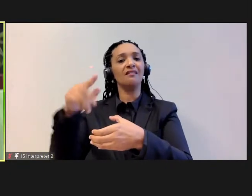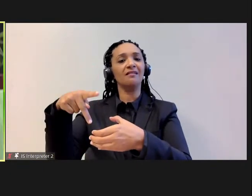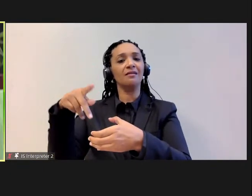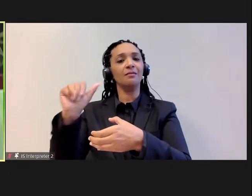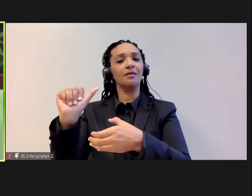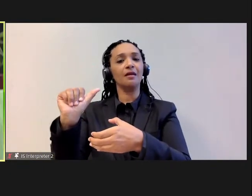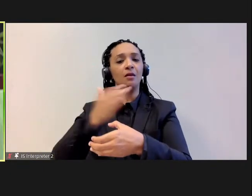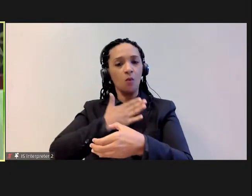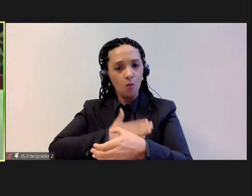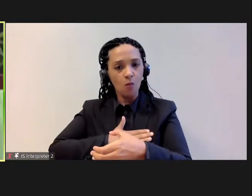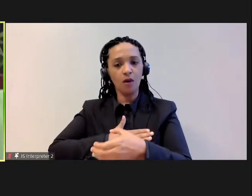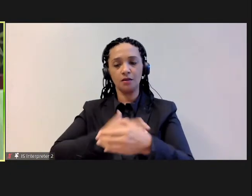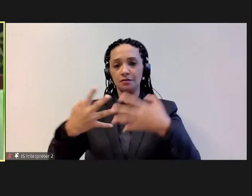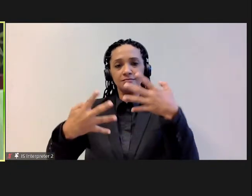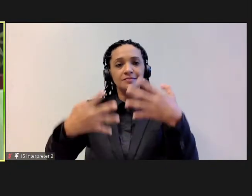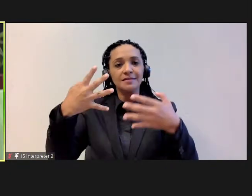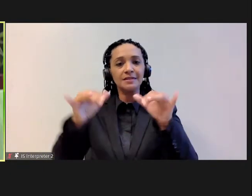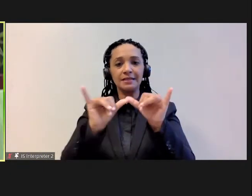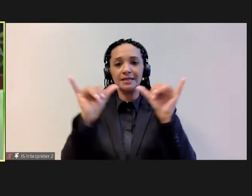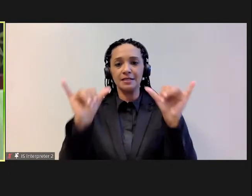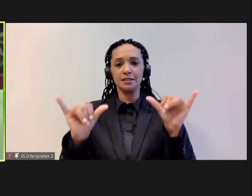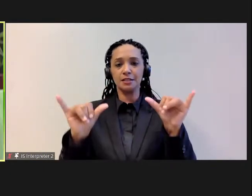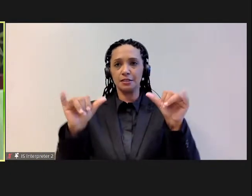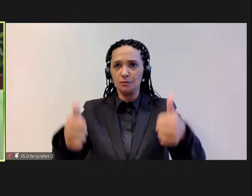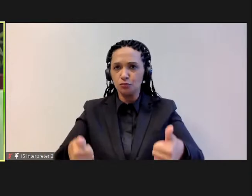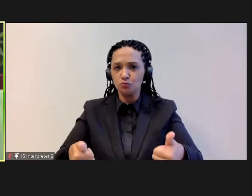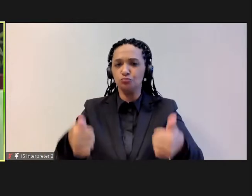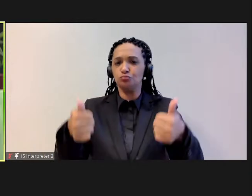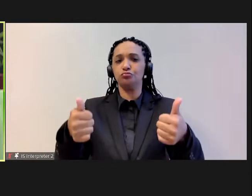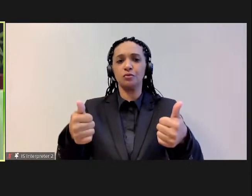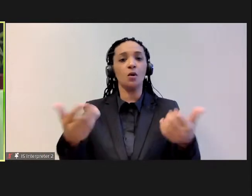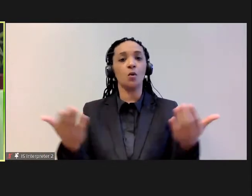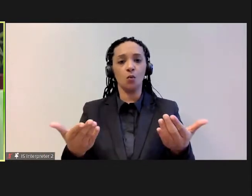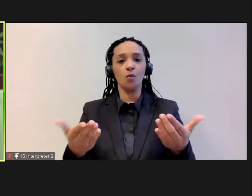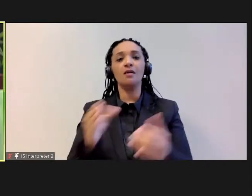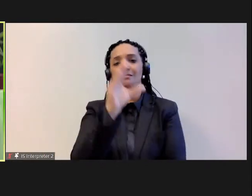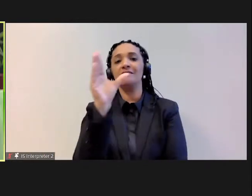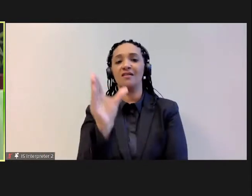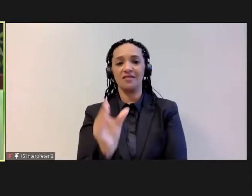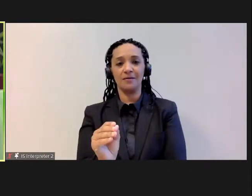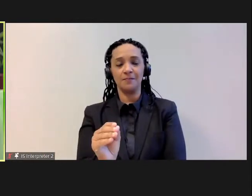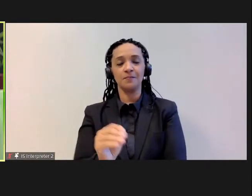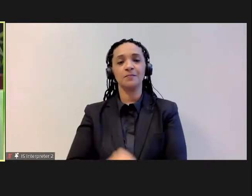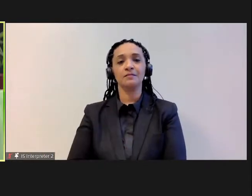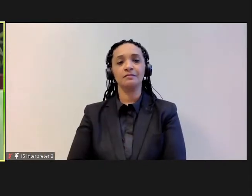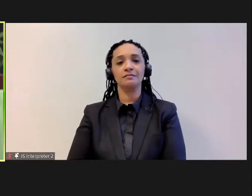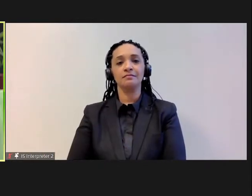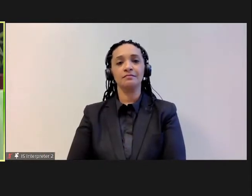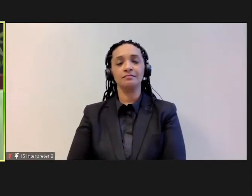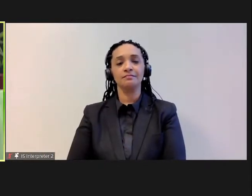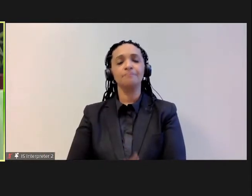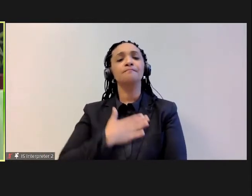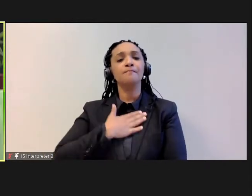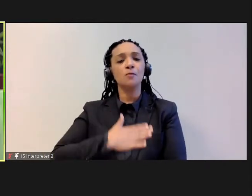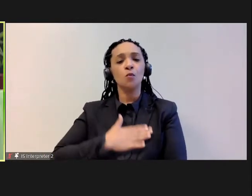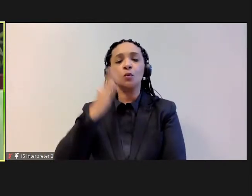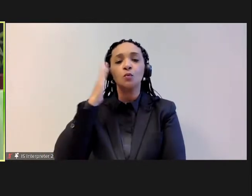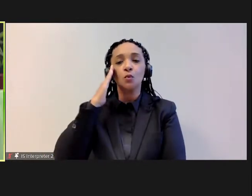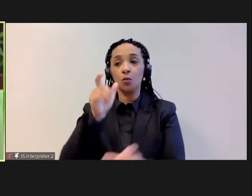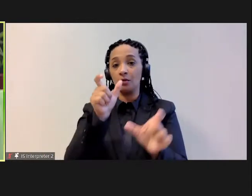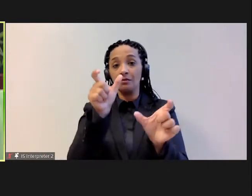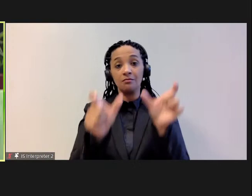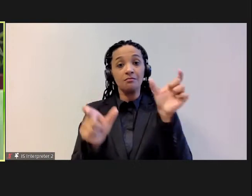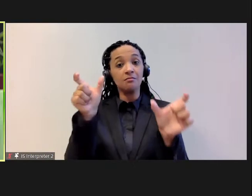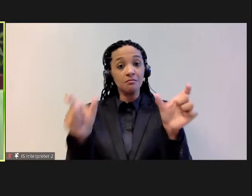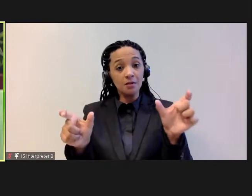Africa, especially when it comes to the collection of population and health statistics,